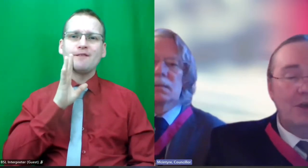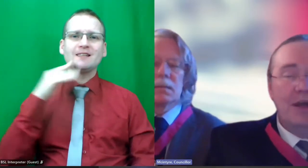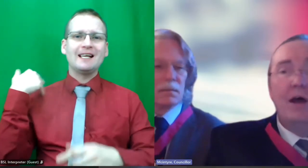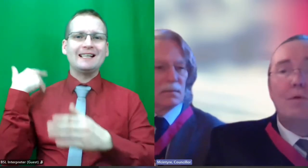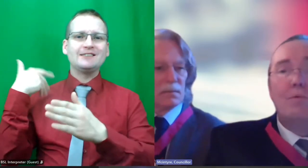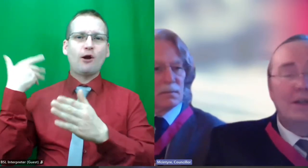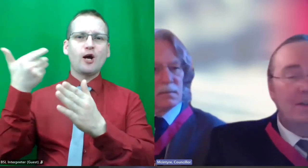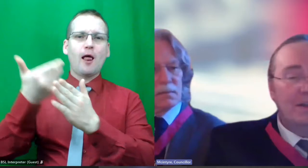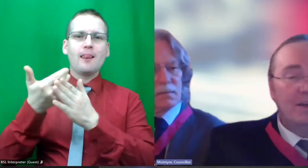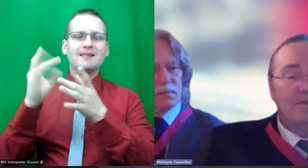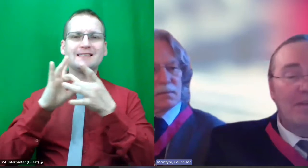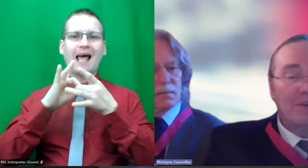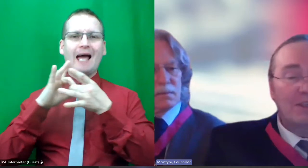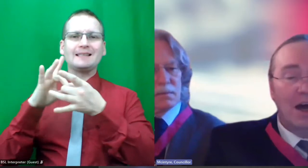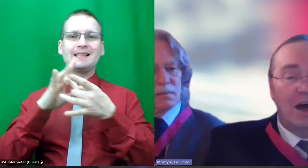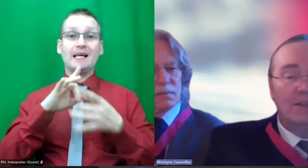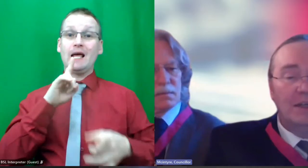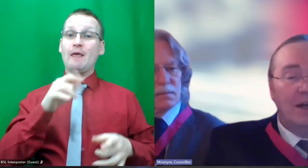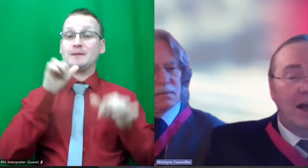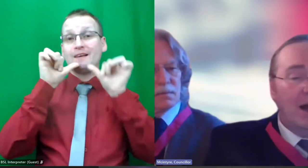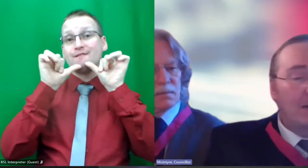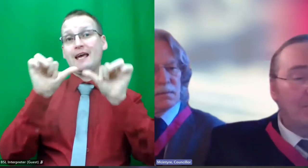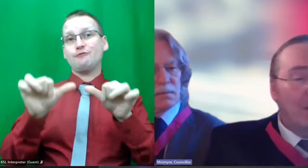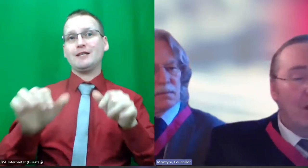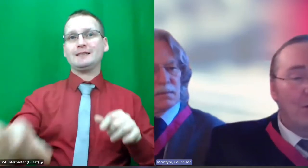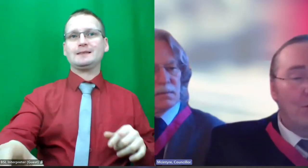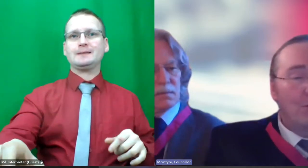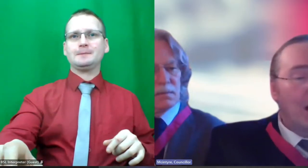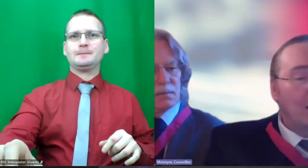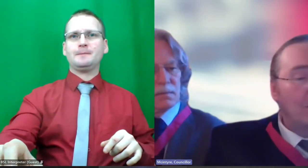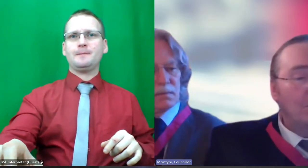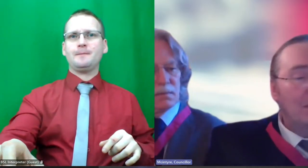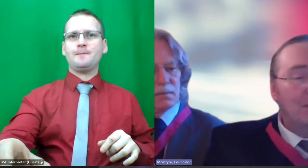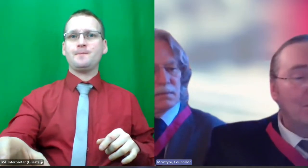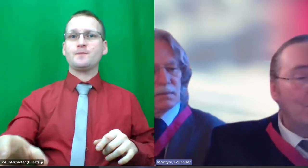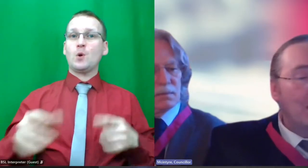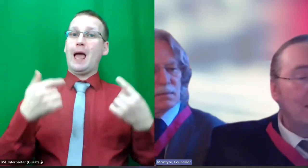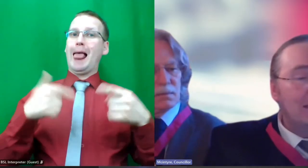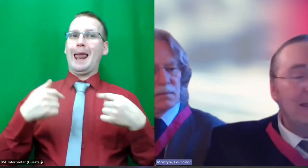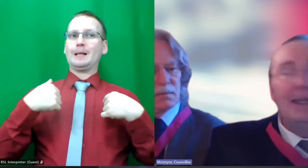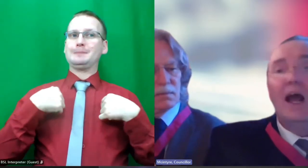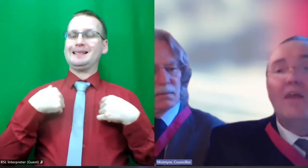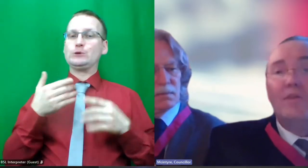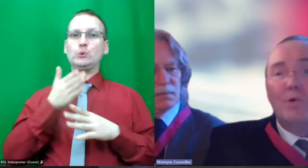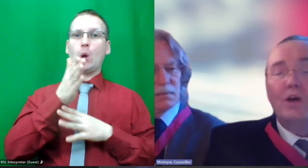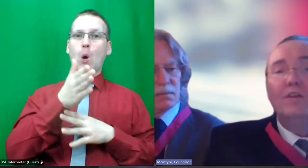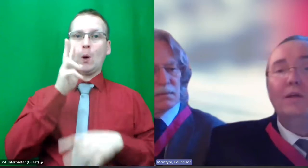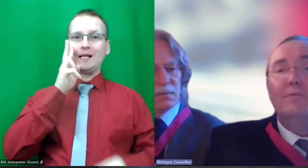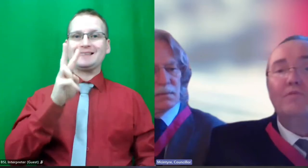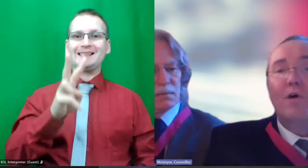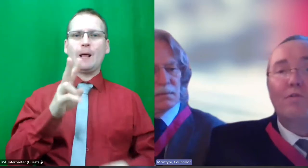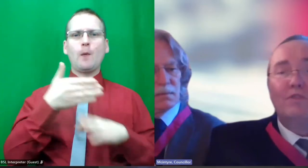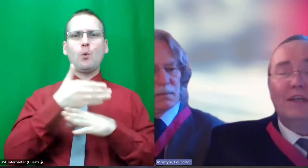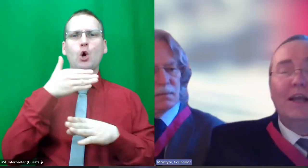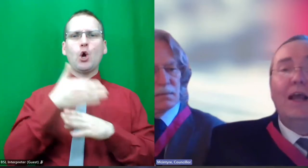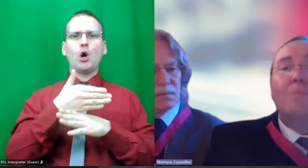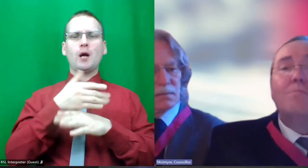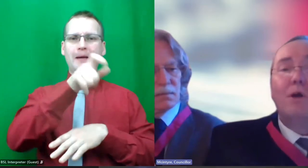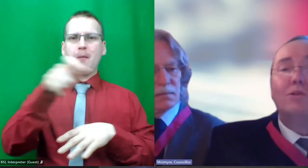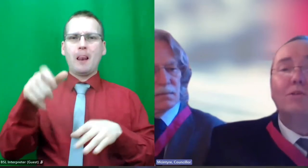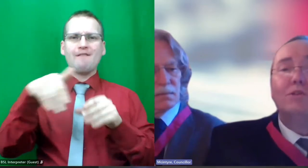was one of the favourites I had, who allowed me to go and see the work that they were involved